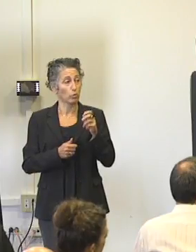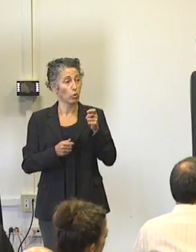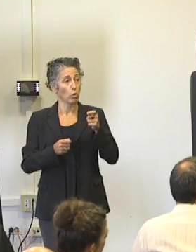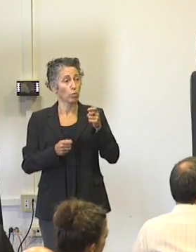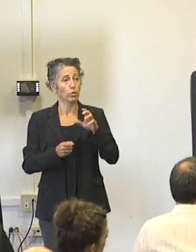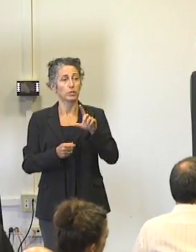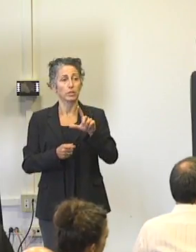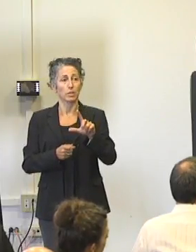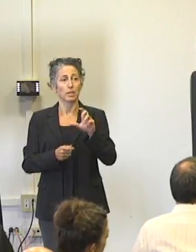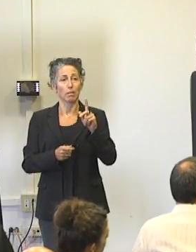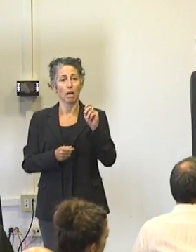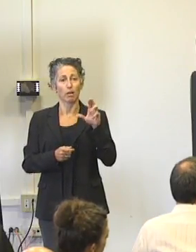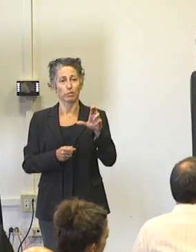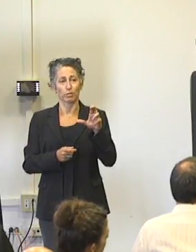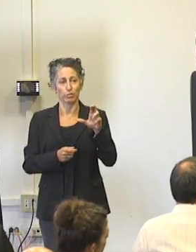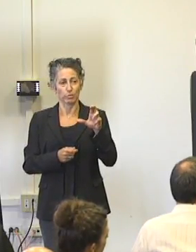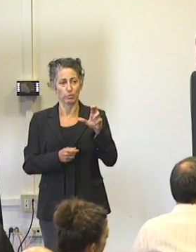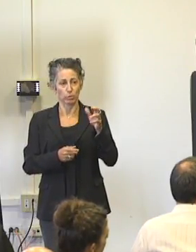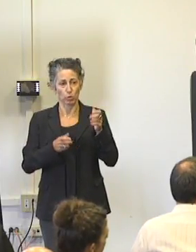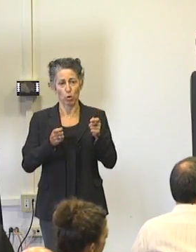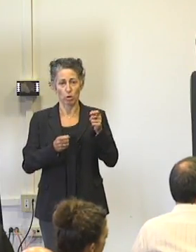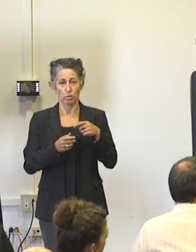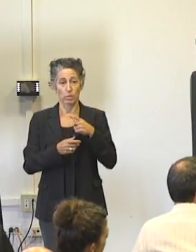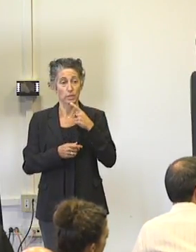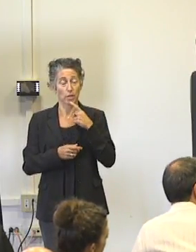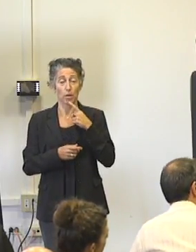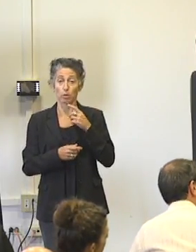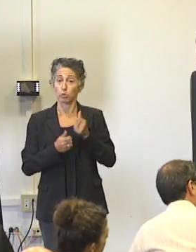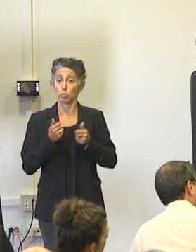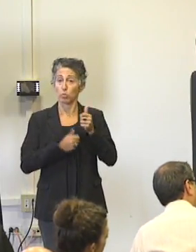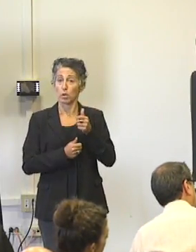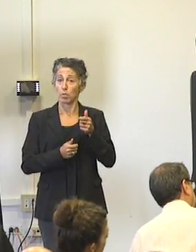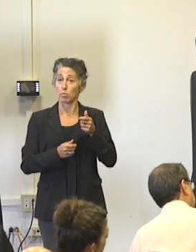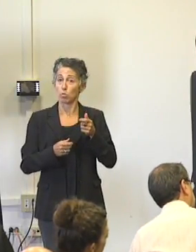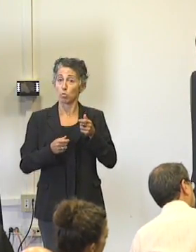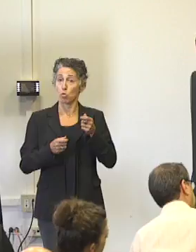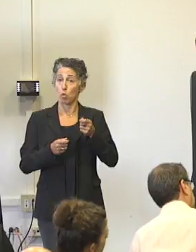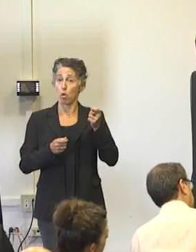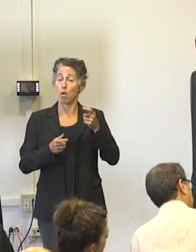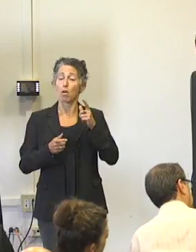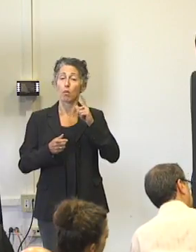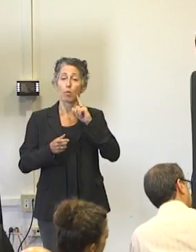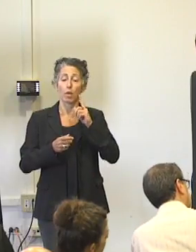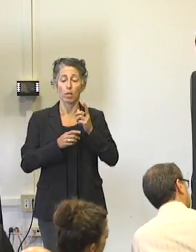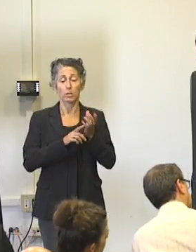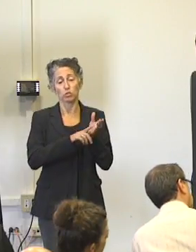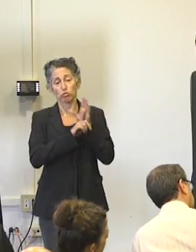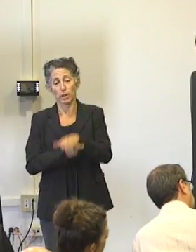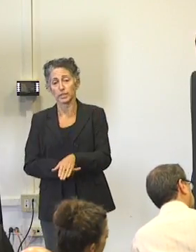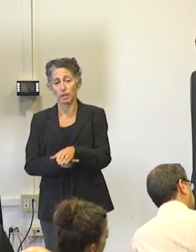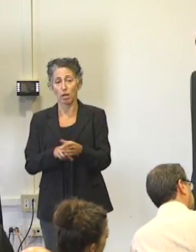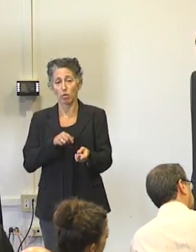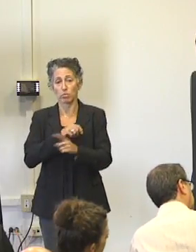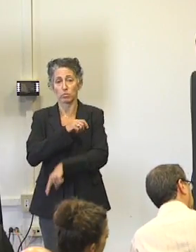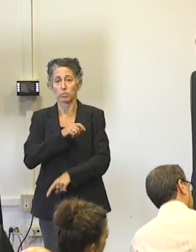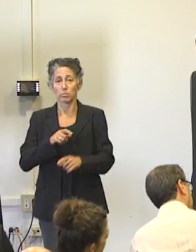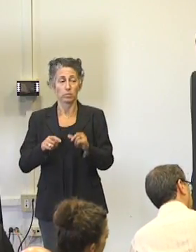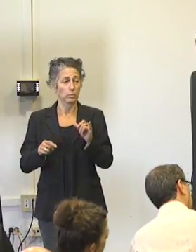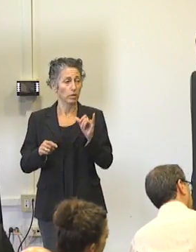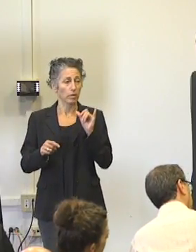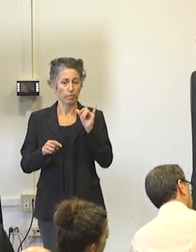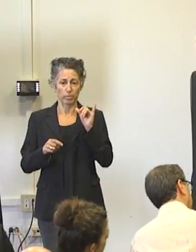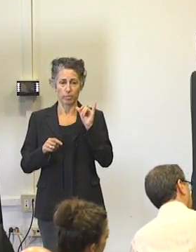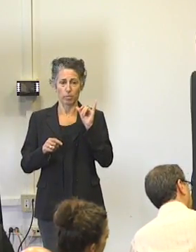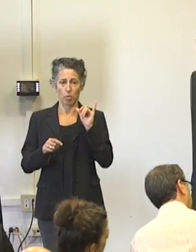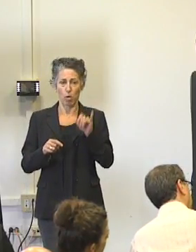Lochner Court. They thought that was good when the Supreme Court would strike down all of these reforms that were coming out of the states and elsewhere in